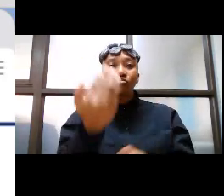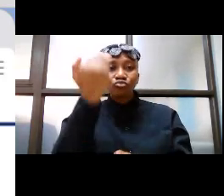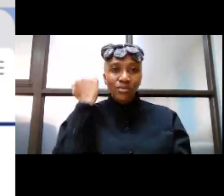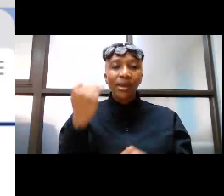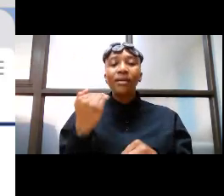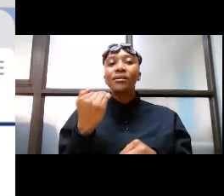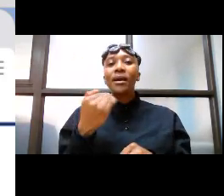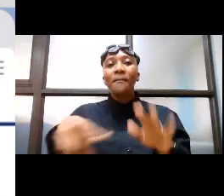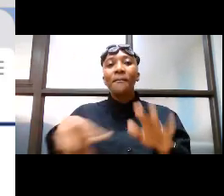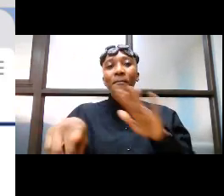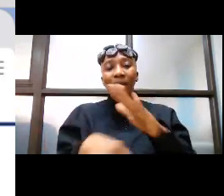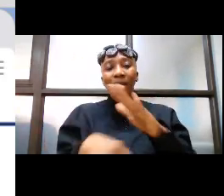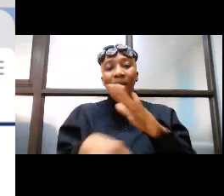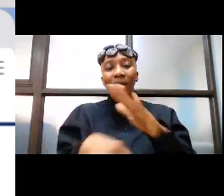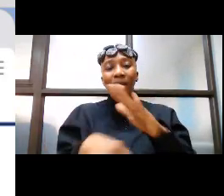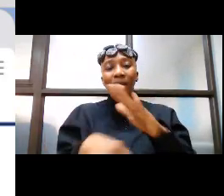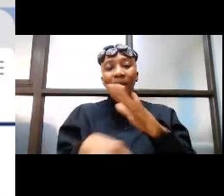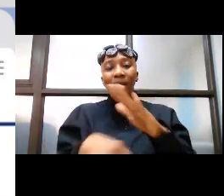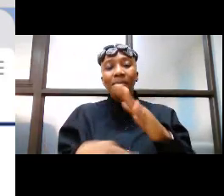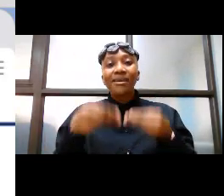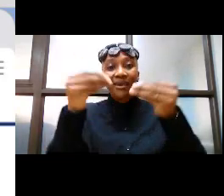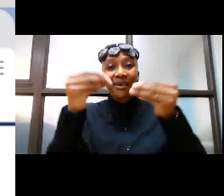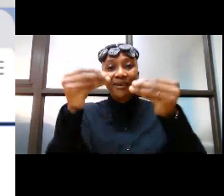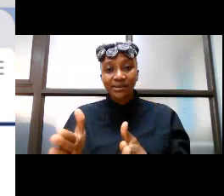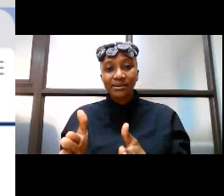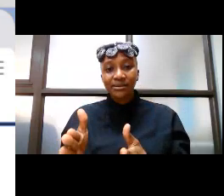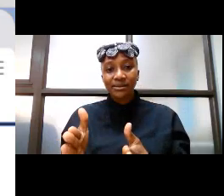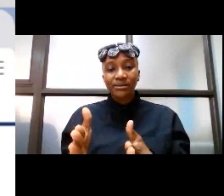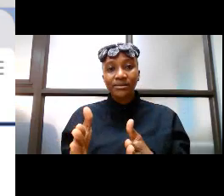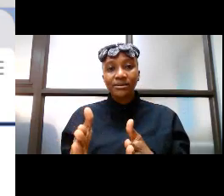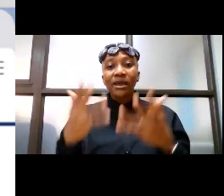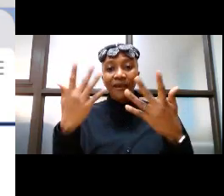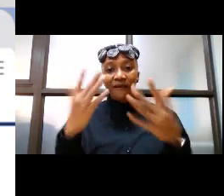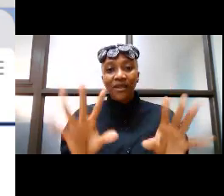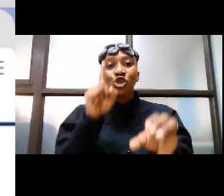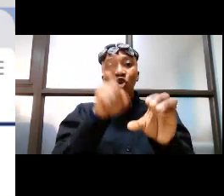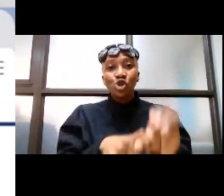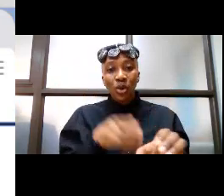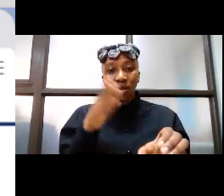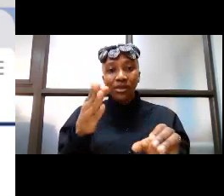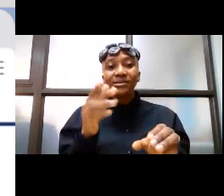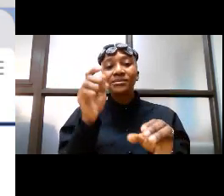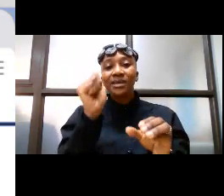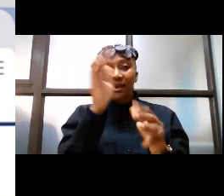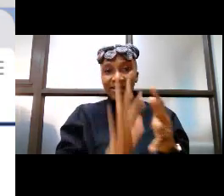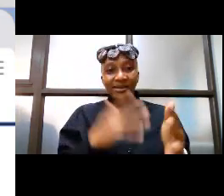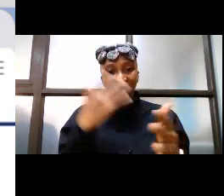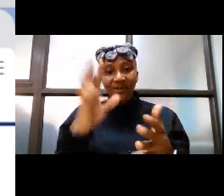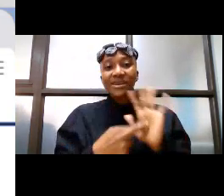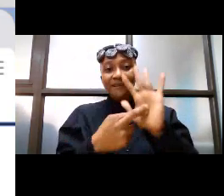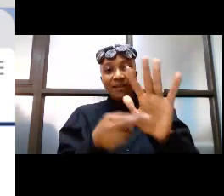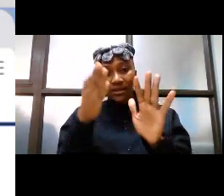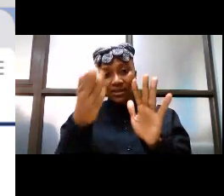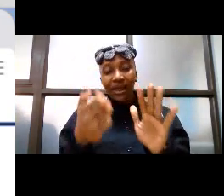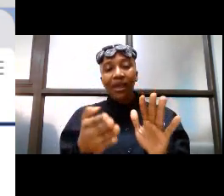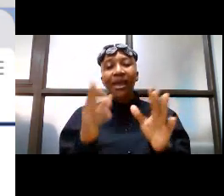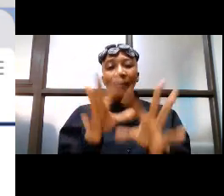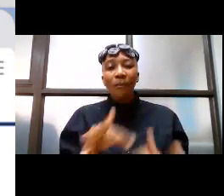caregivers of children with VI. Then you reading these articles, you will now reflect on it. Very, very important